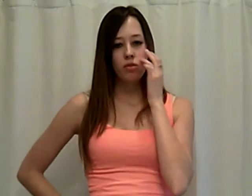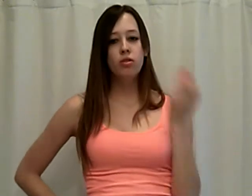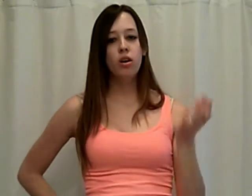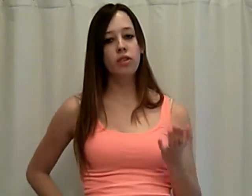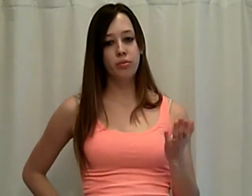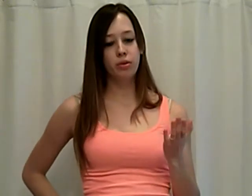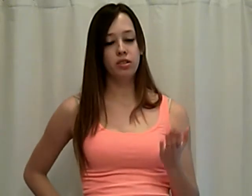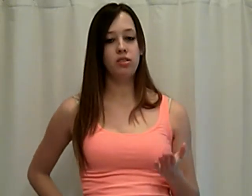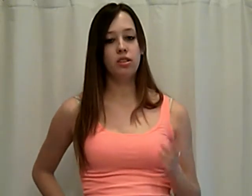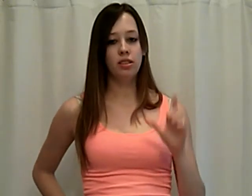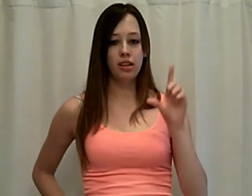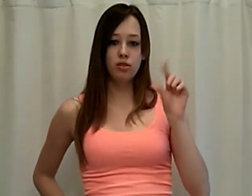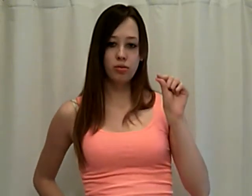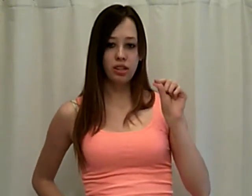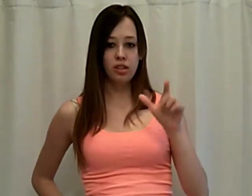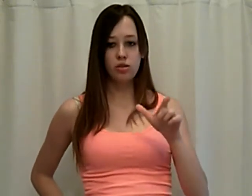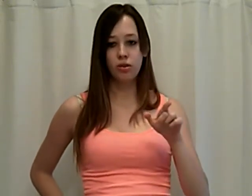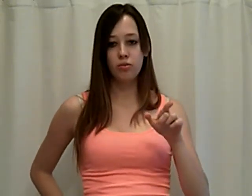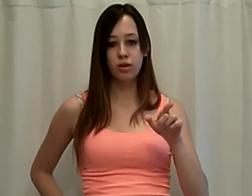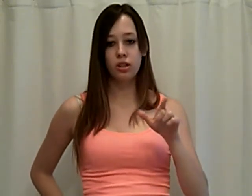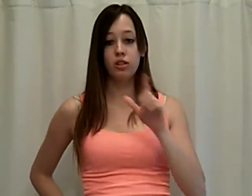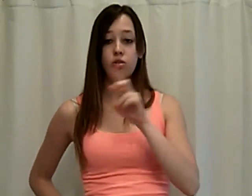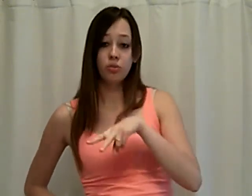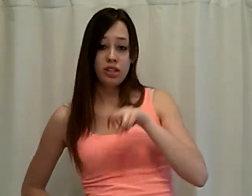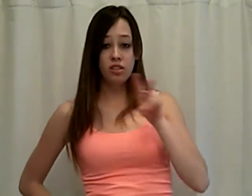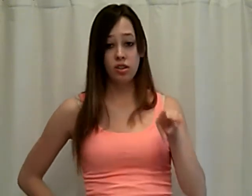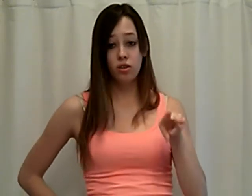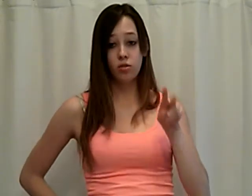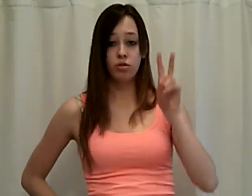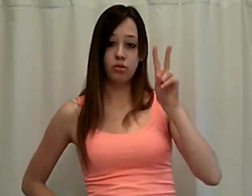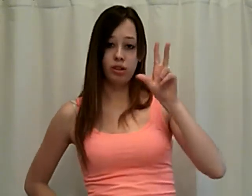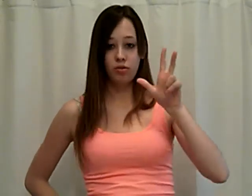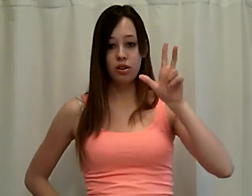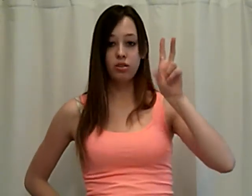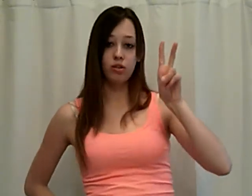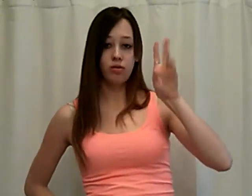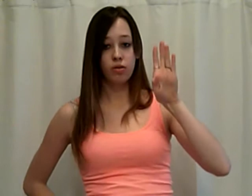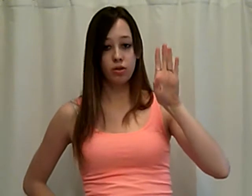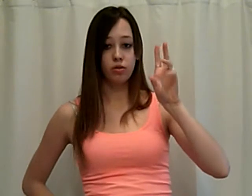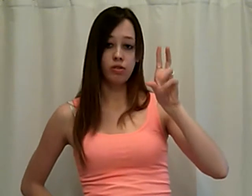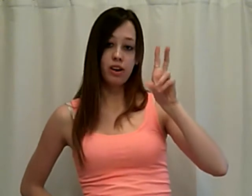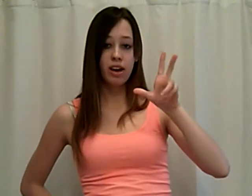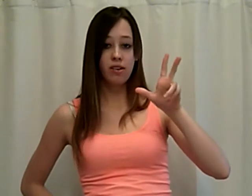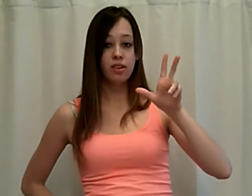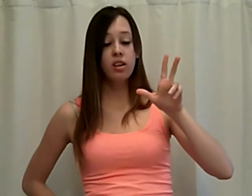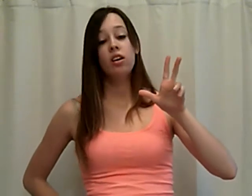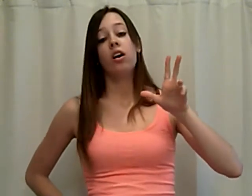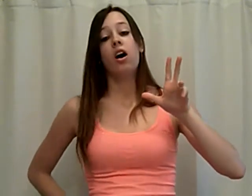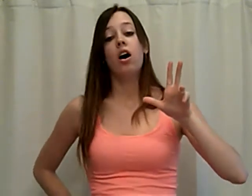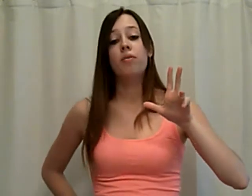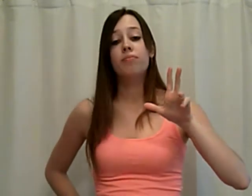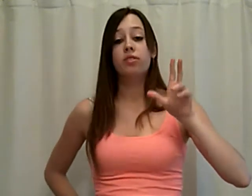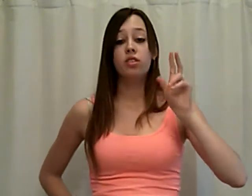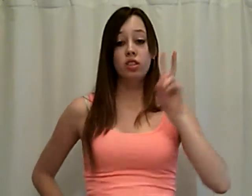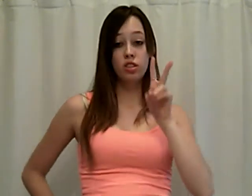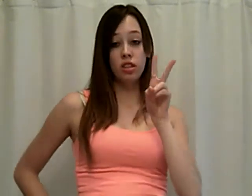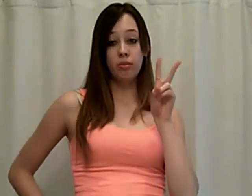you know the numbers, it's like 20, 21, 22, 23, 24, 25. This is the number